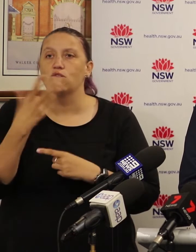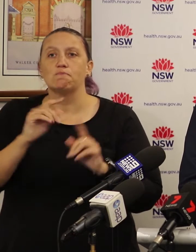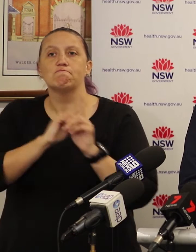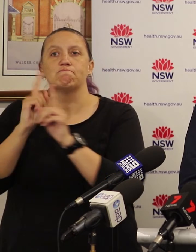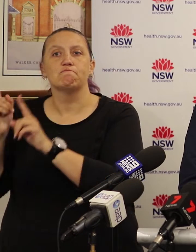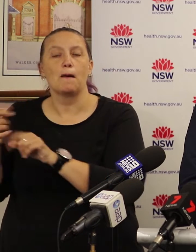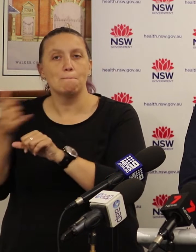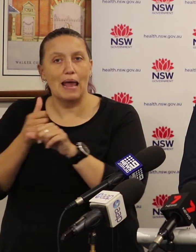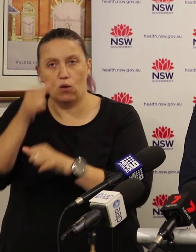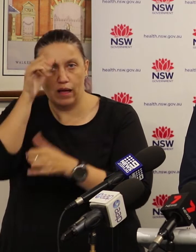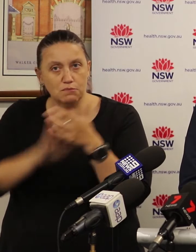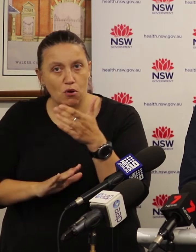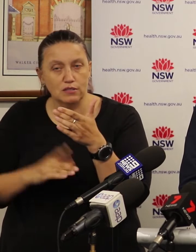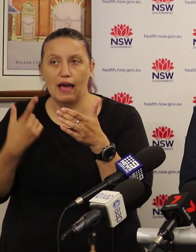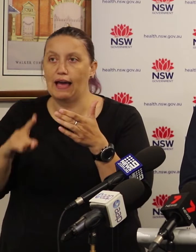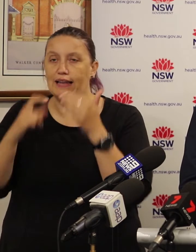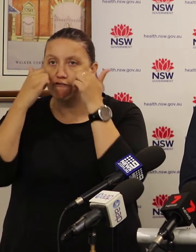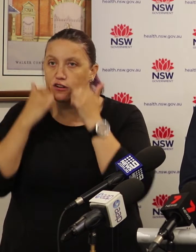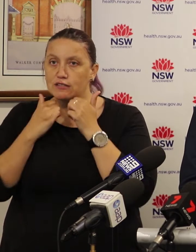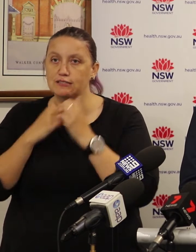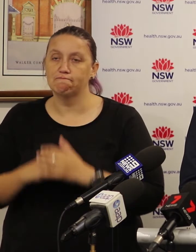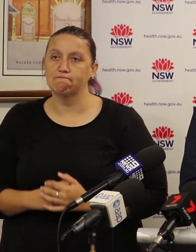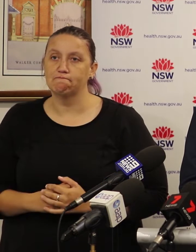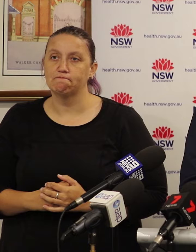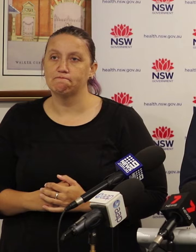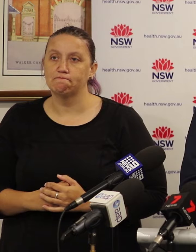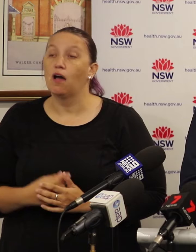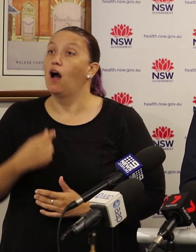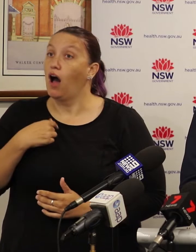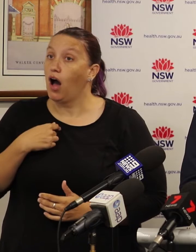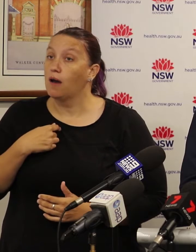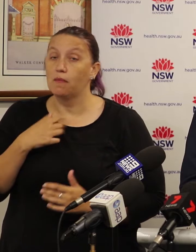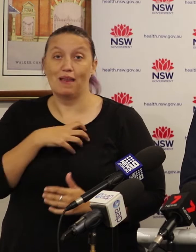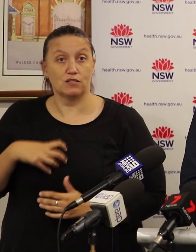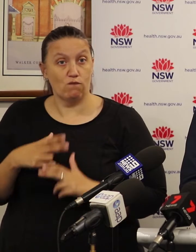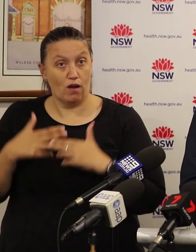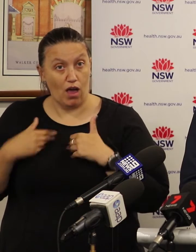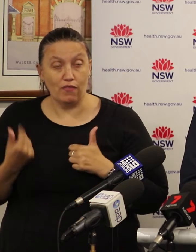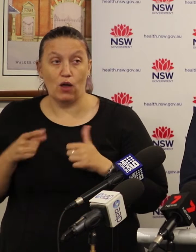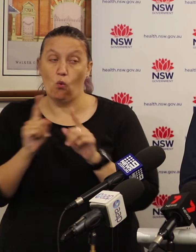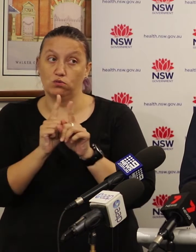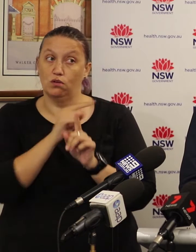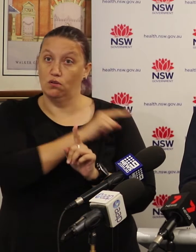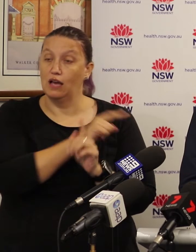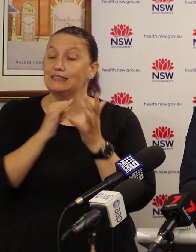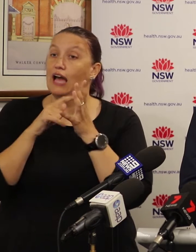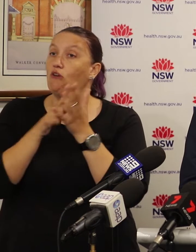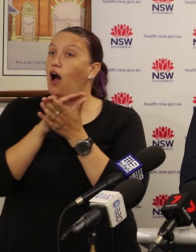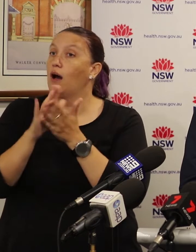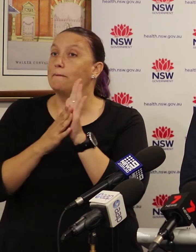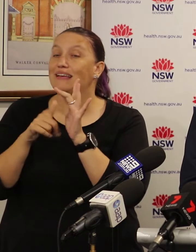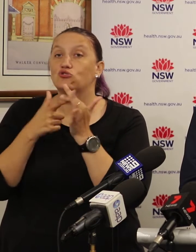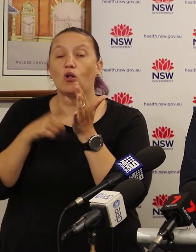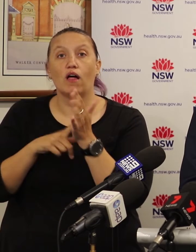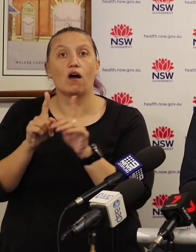evidence, and in the end, as Minister for Health here and the Minister for Education, Sara Mitchell, and I